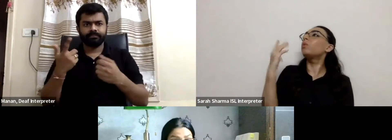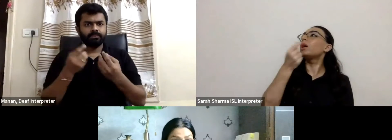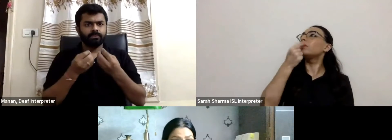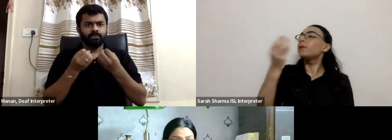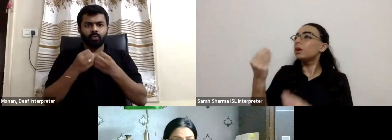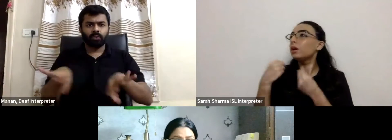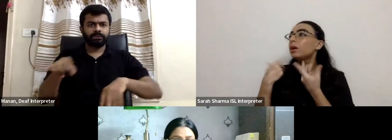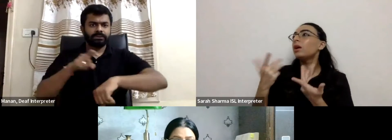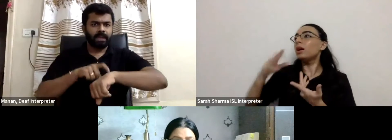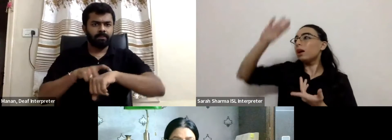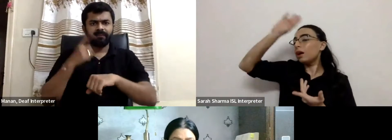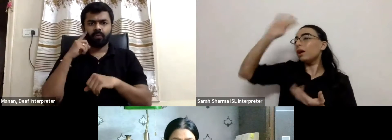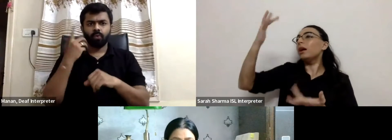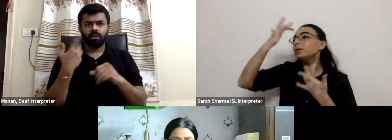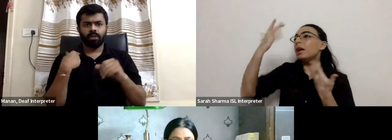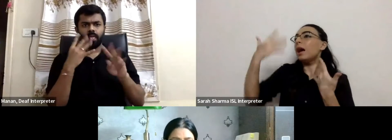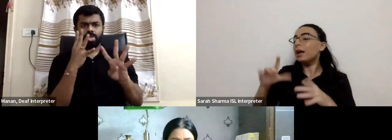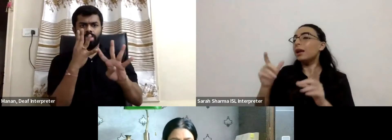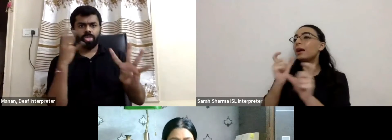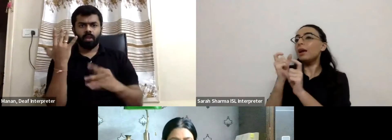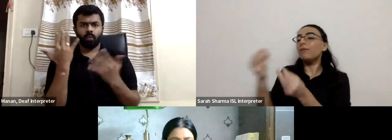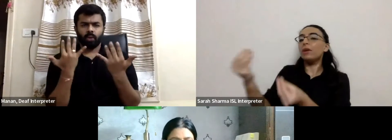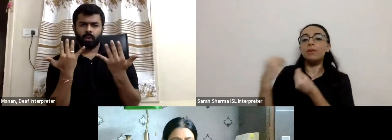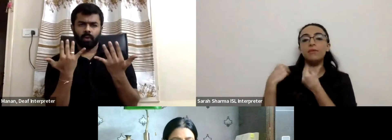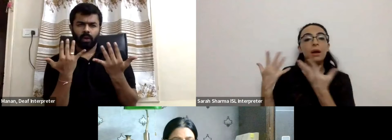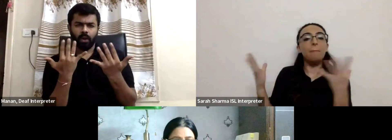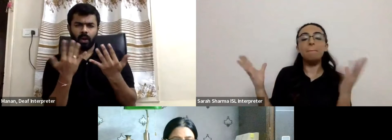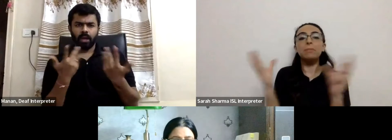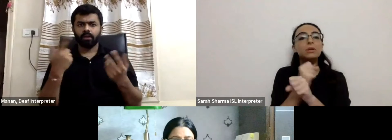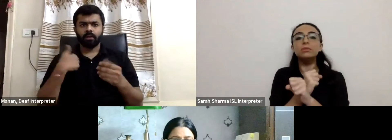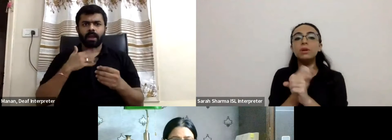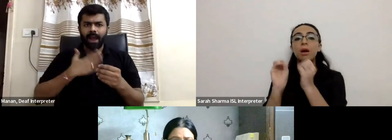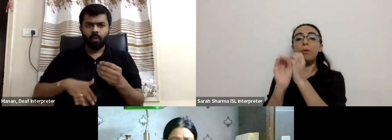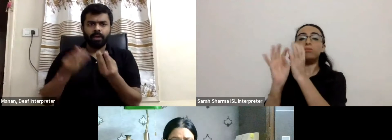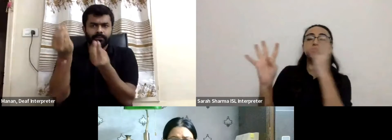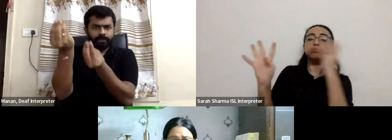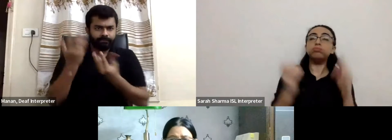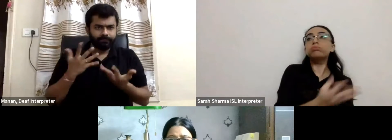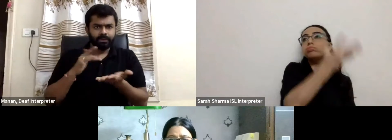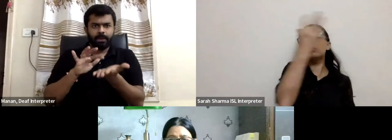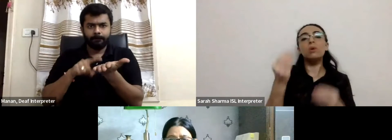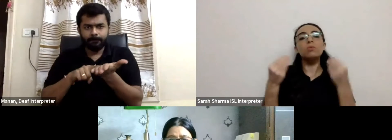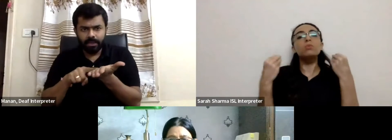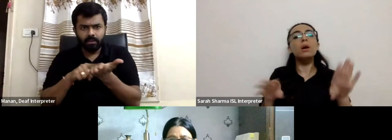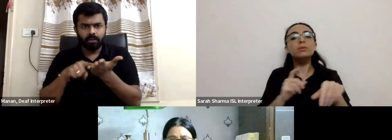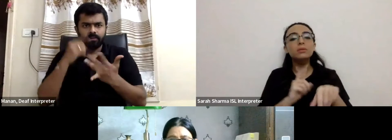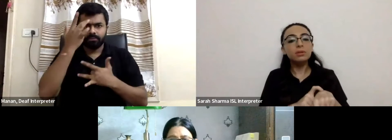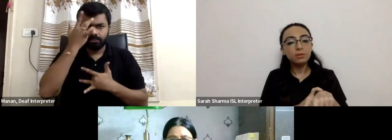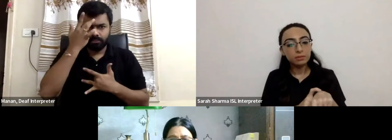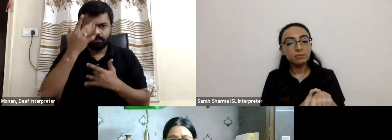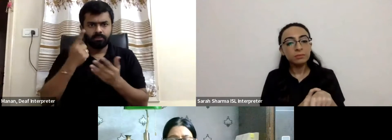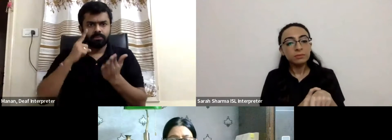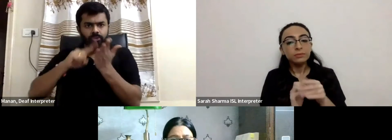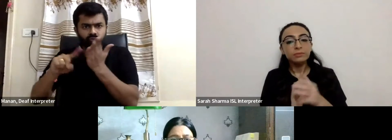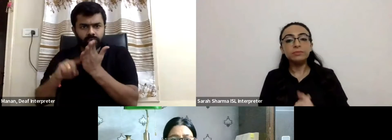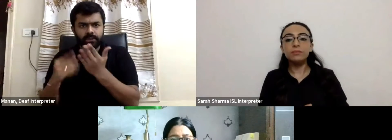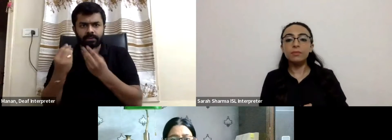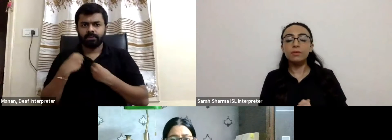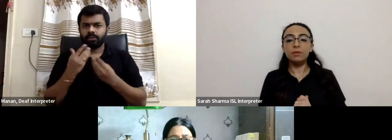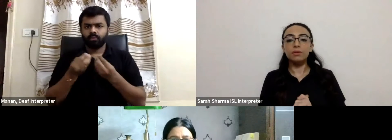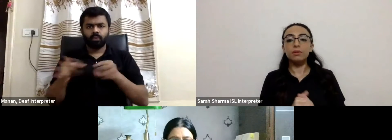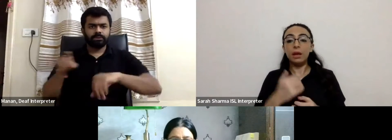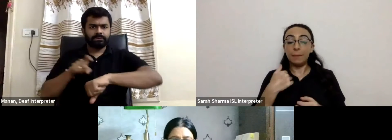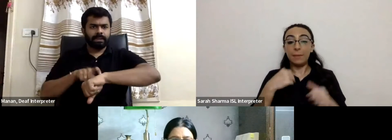for the lack of primary health center. So before we came into power,